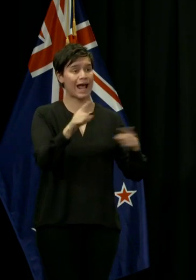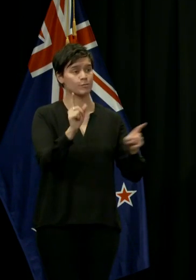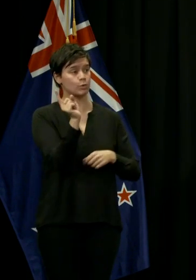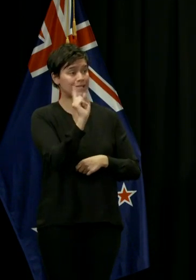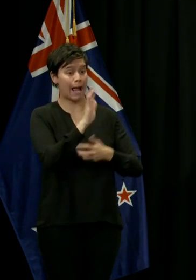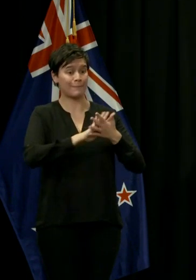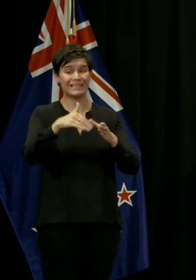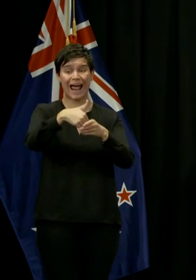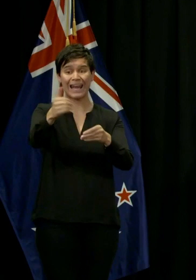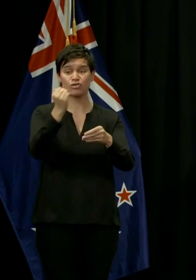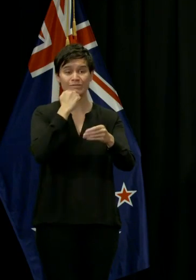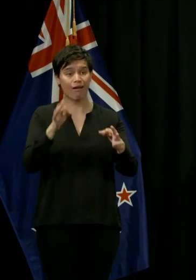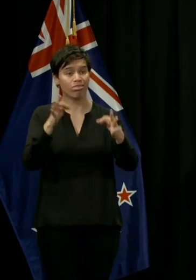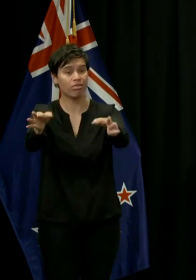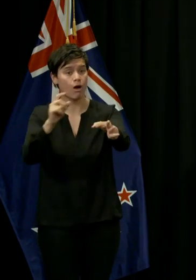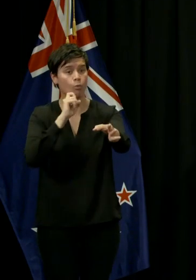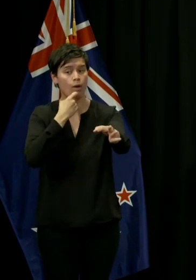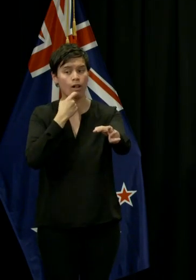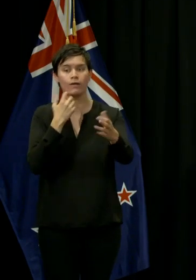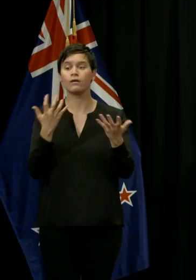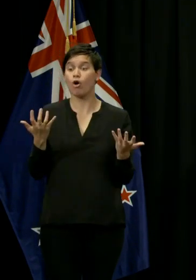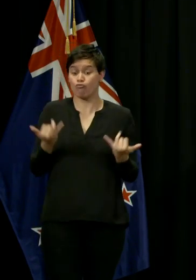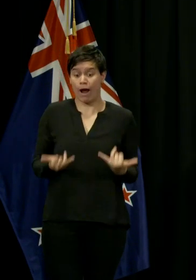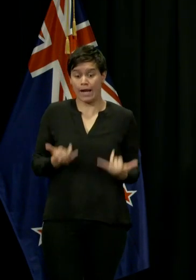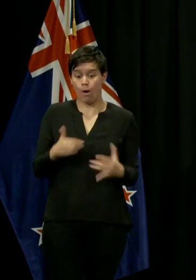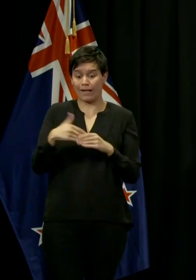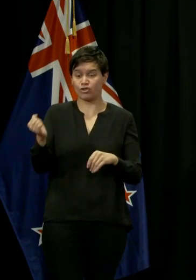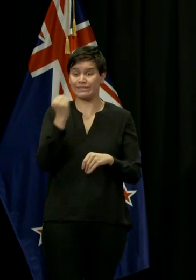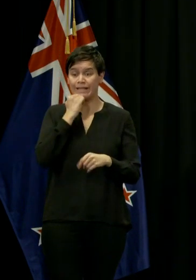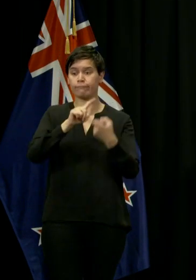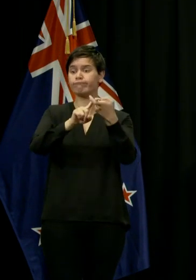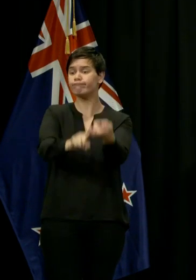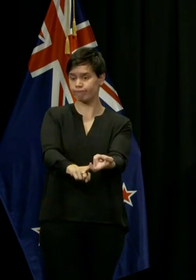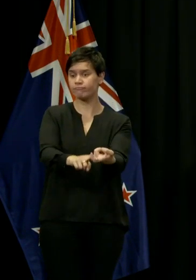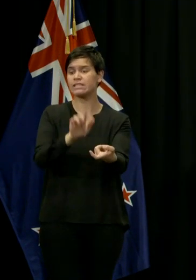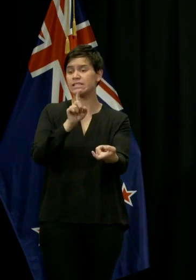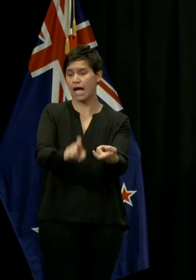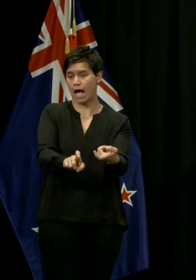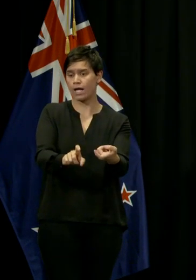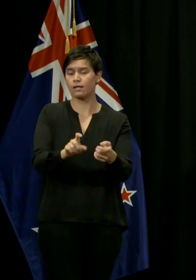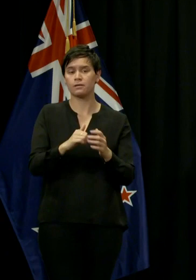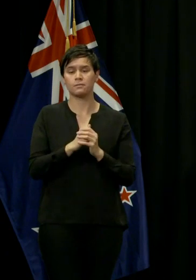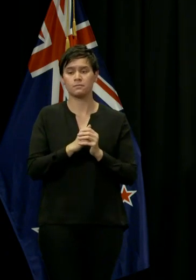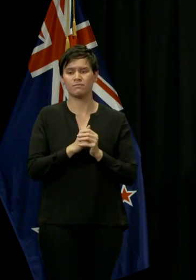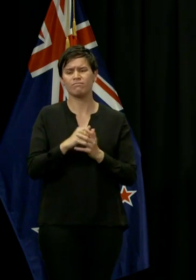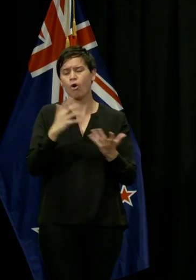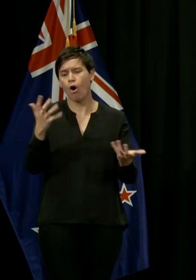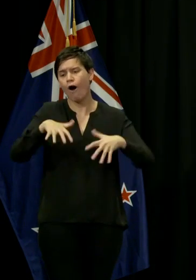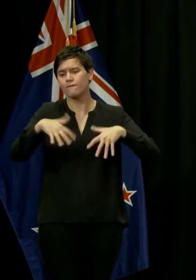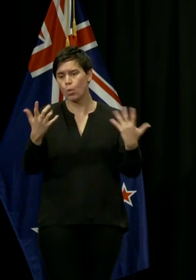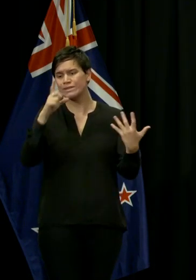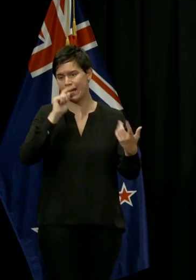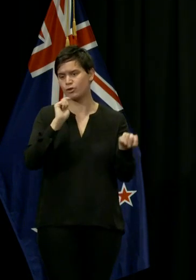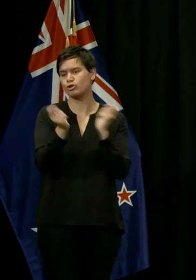this stage, but as you can imagine, of course, we take everything into account as we're moving through, but at this stage, obviously my